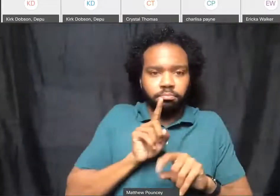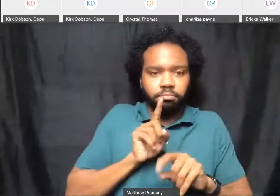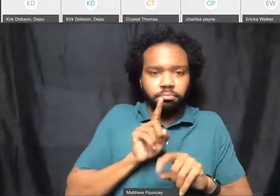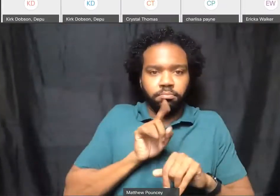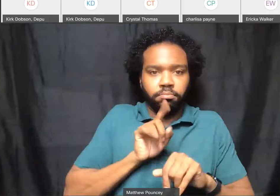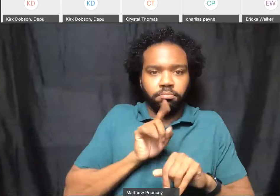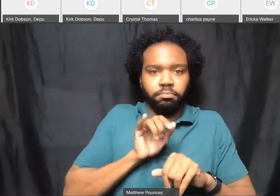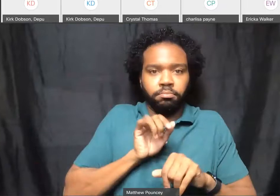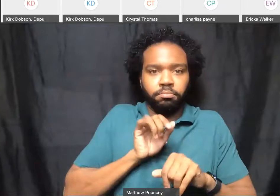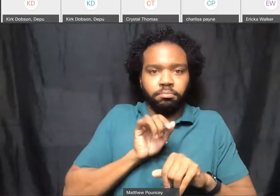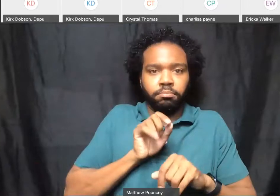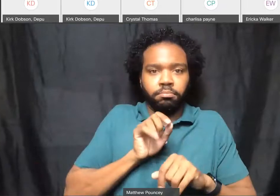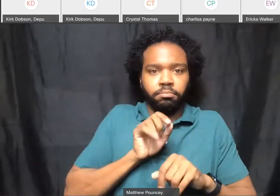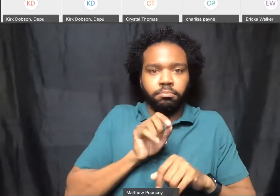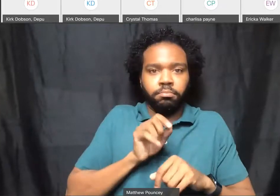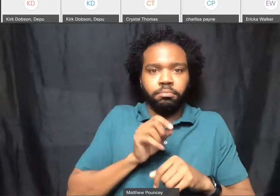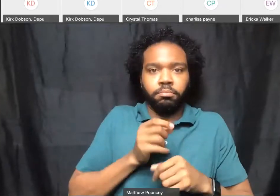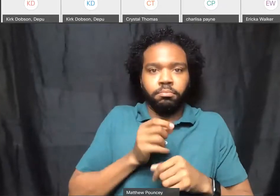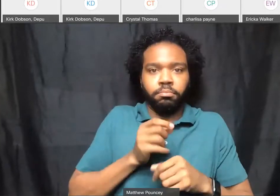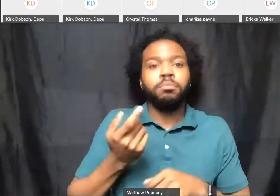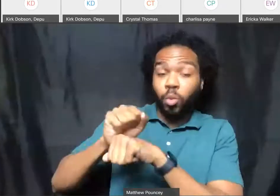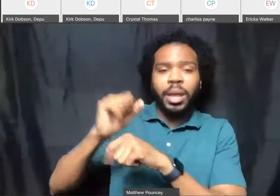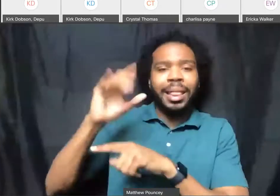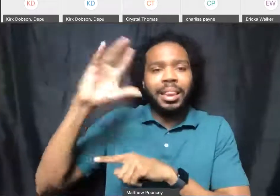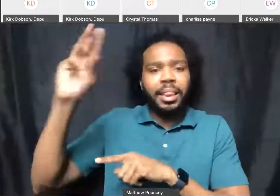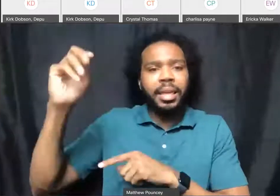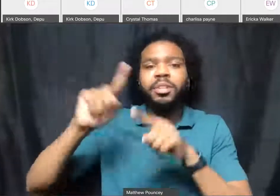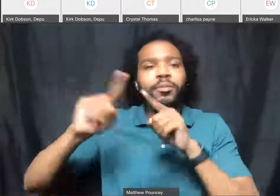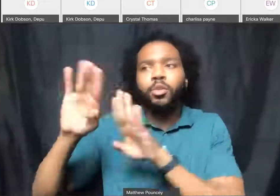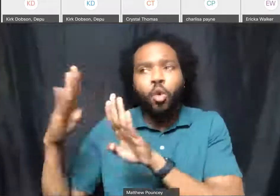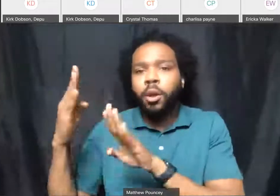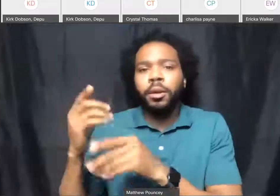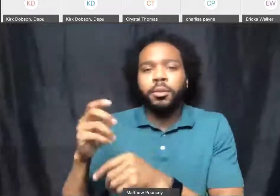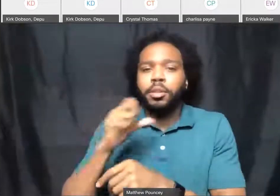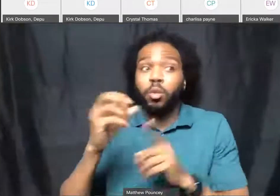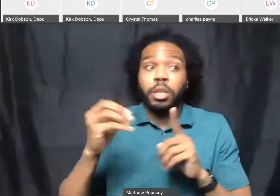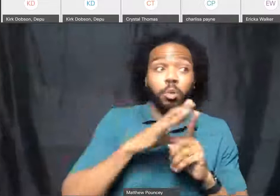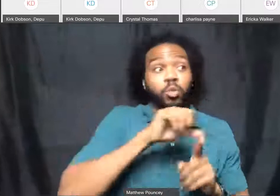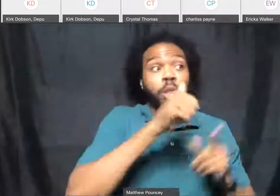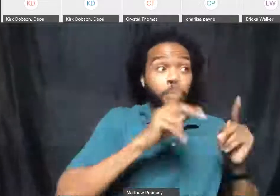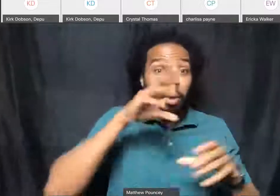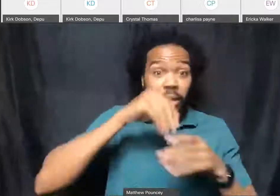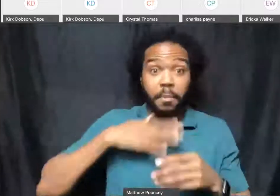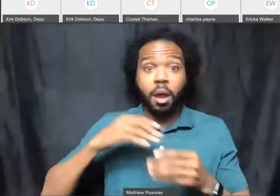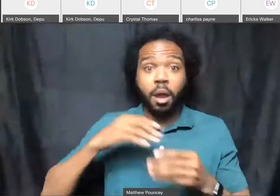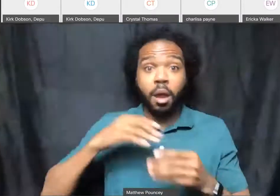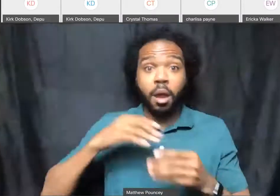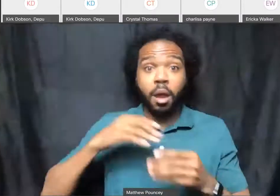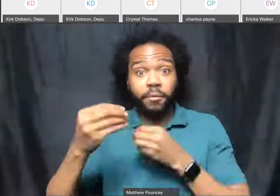to not be exposed to any other people in the office. Told me, go straight